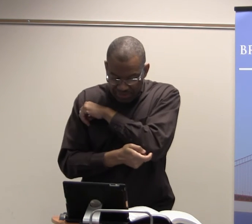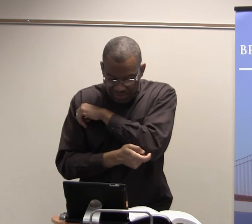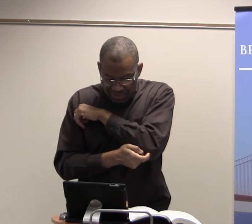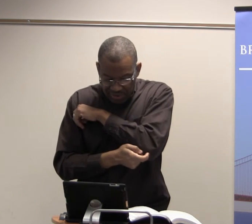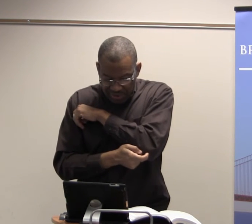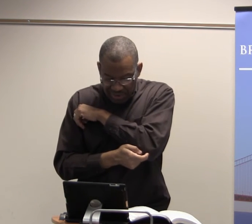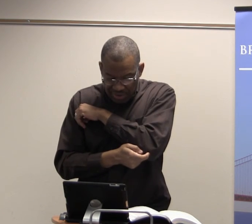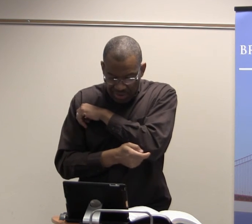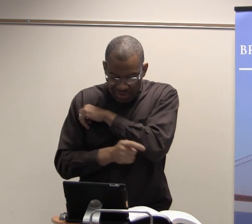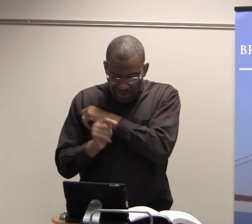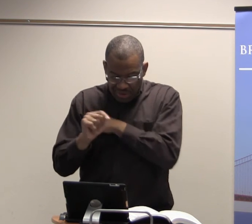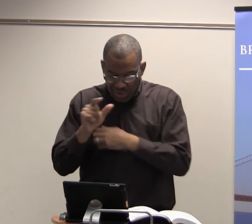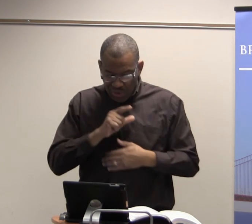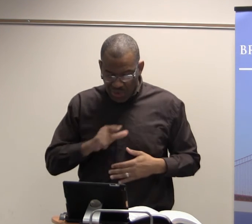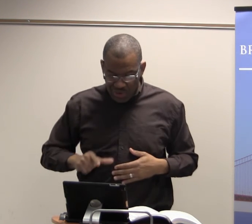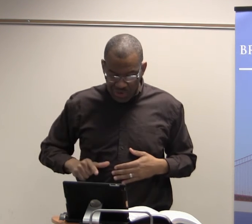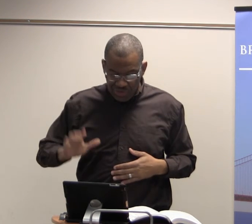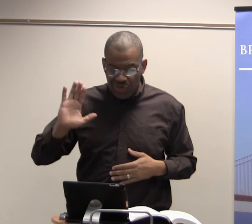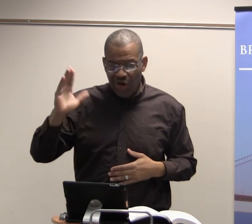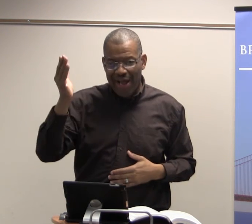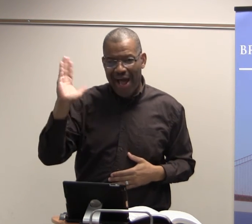tempt the Lord thy God.